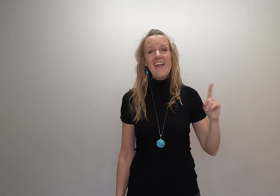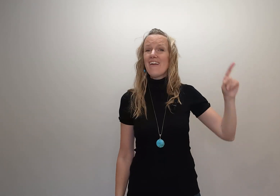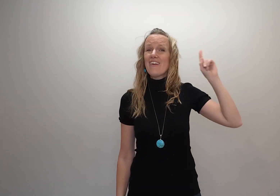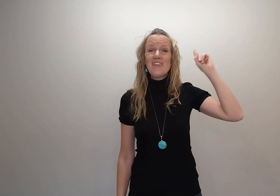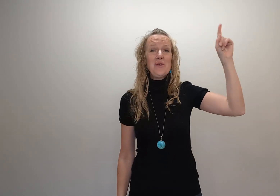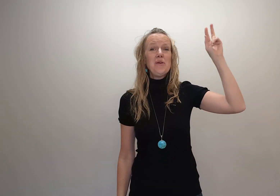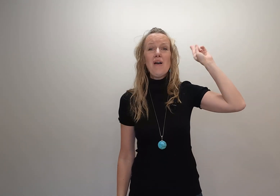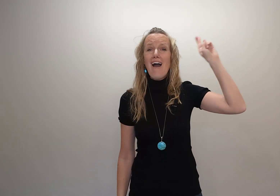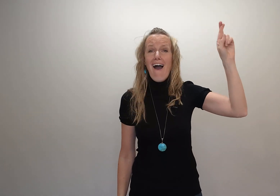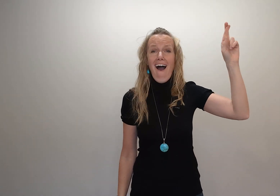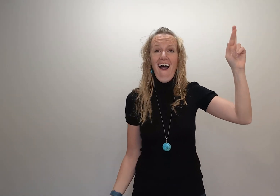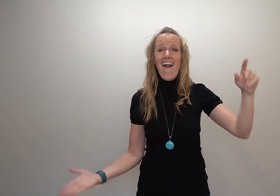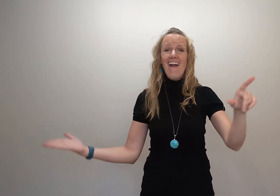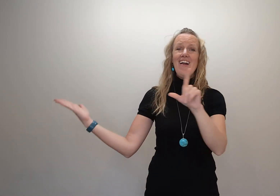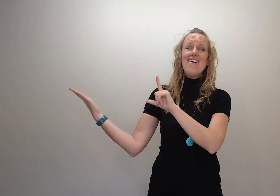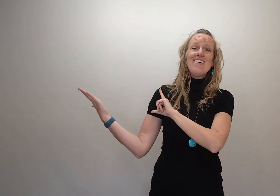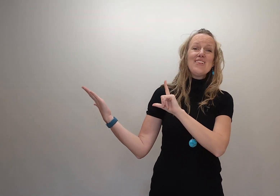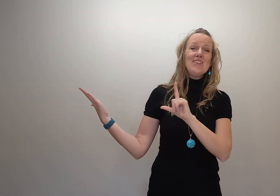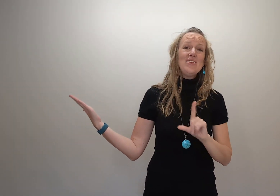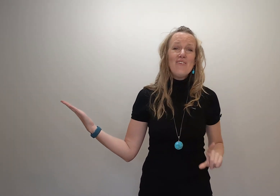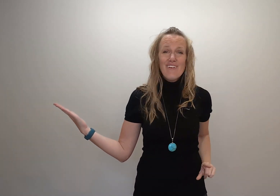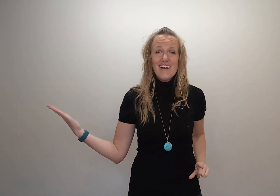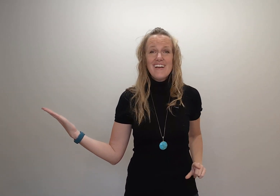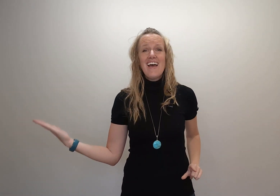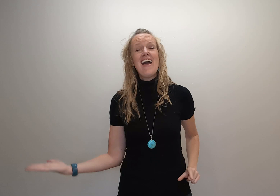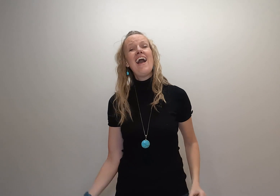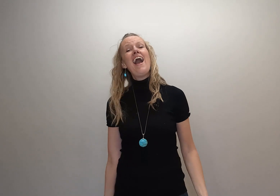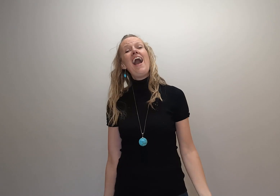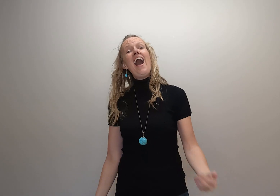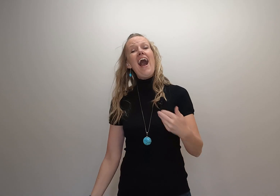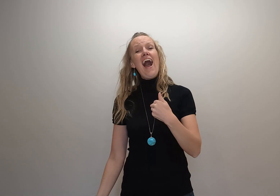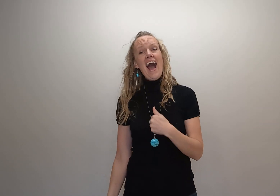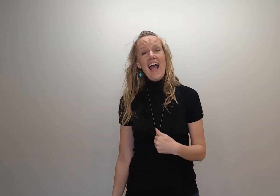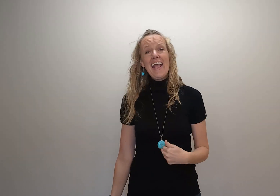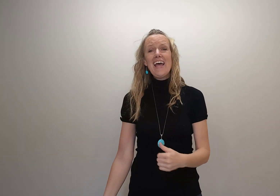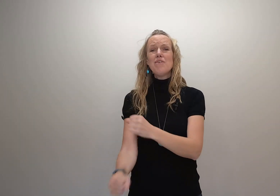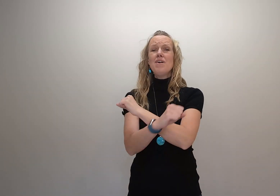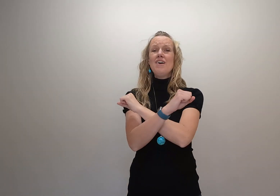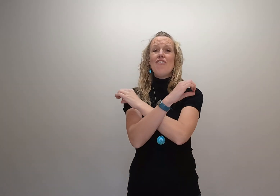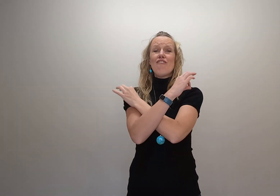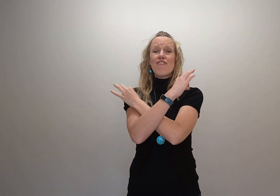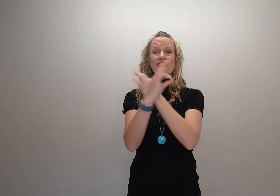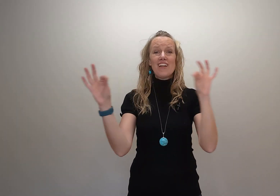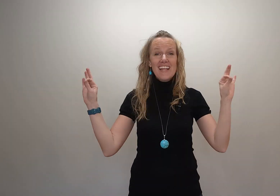where you are, Lord, I am